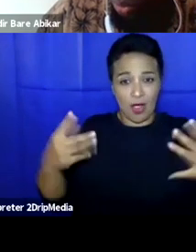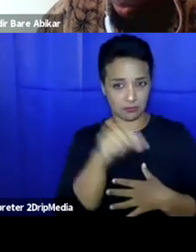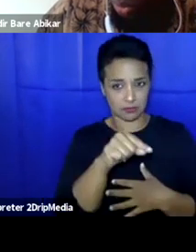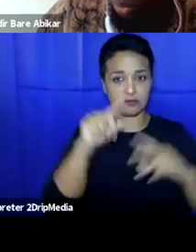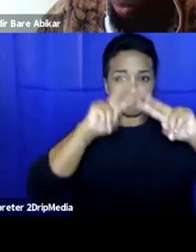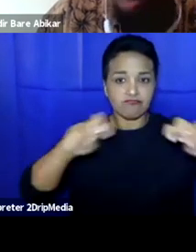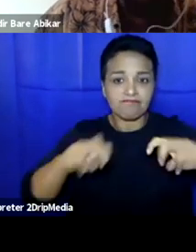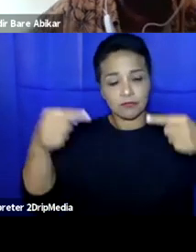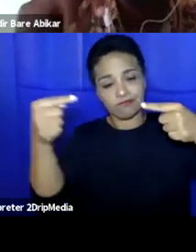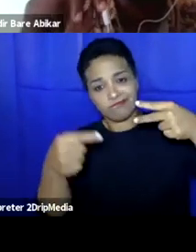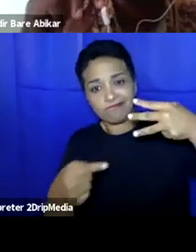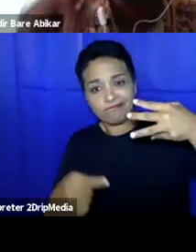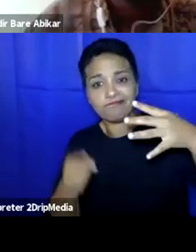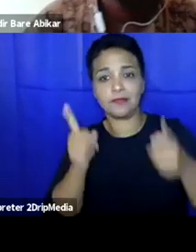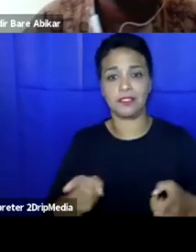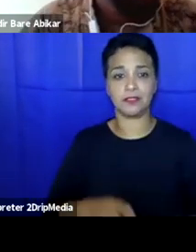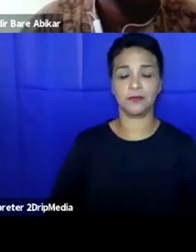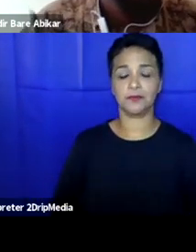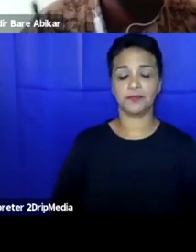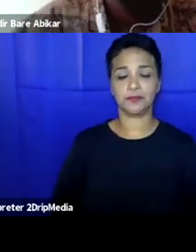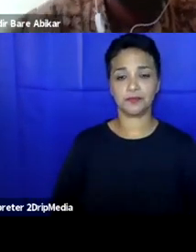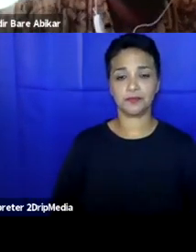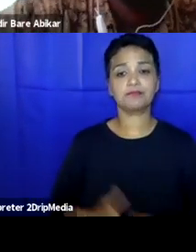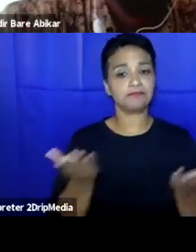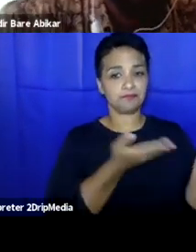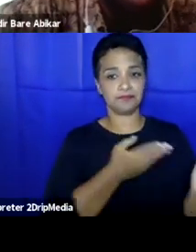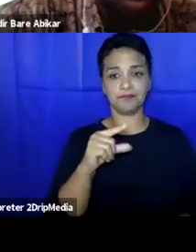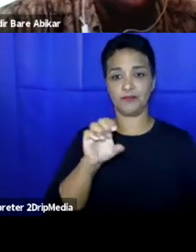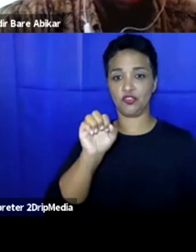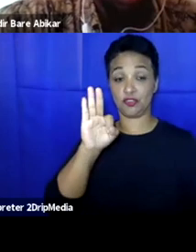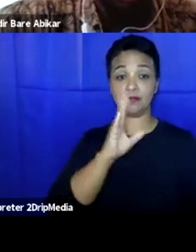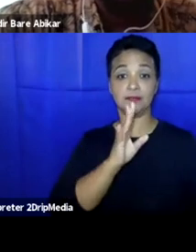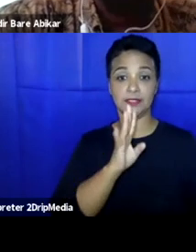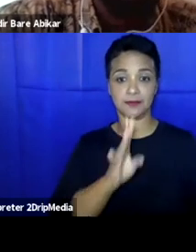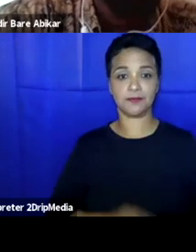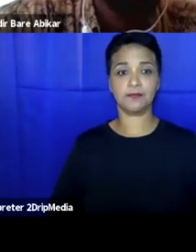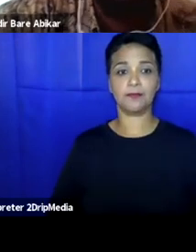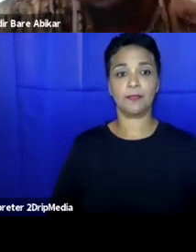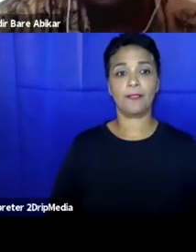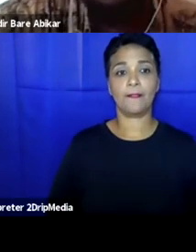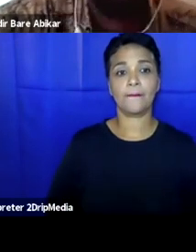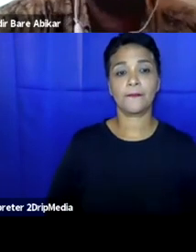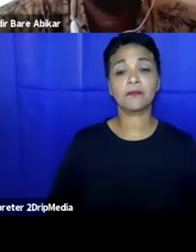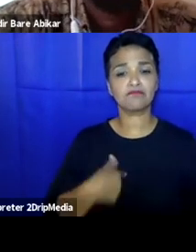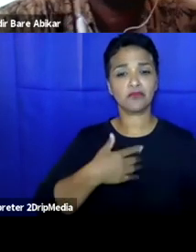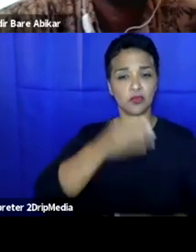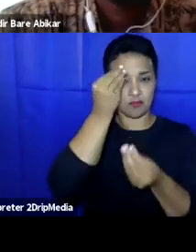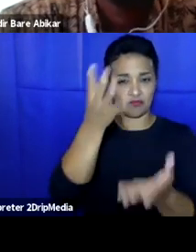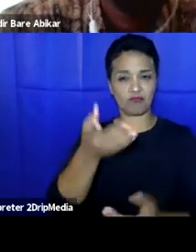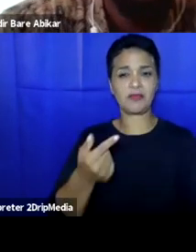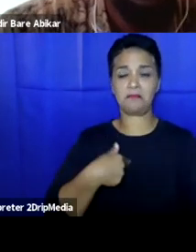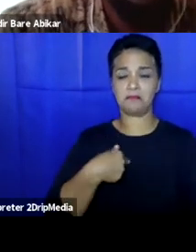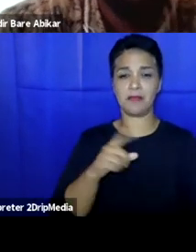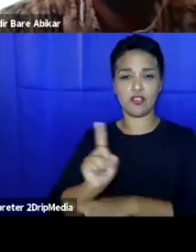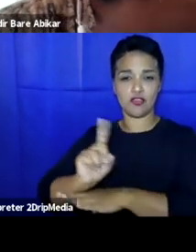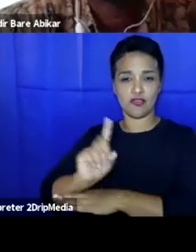I can only say that I was in the Nairobi hub several years ago, at the time